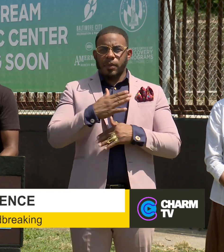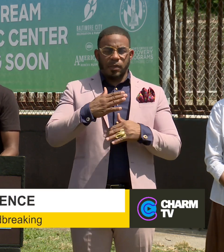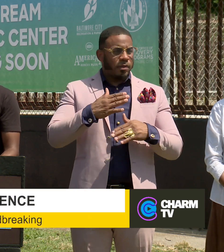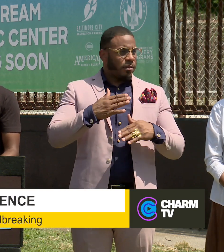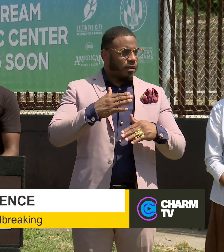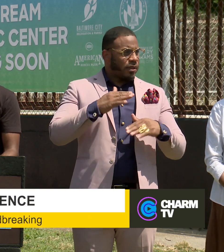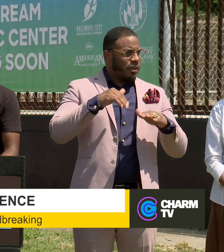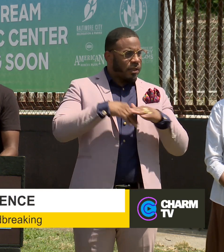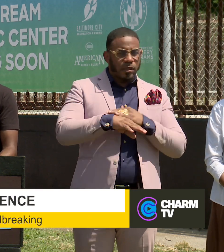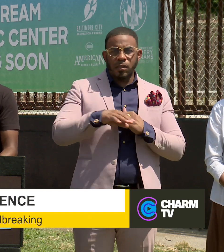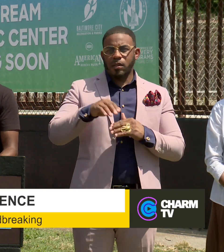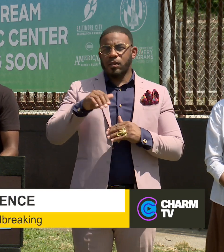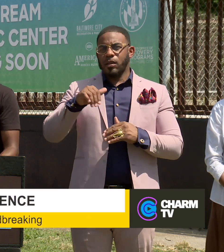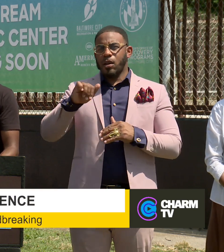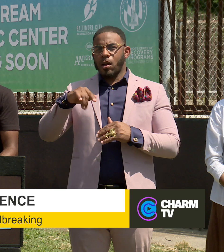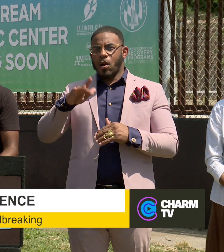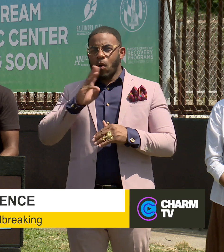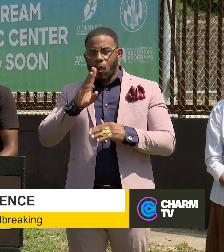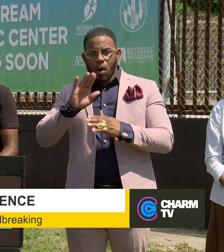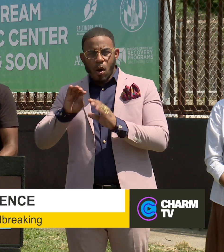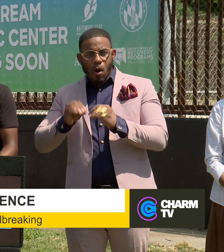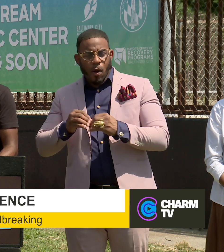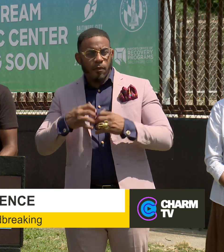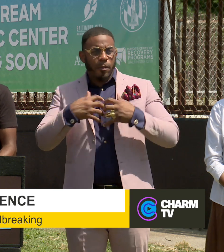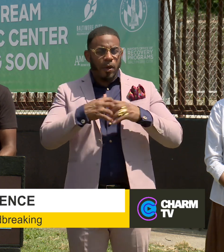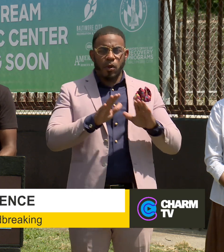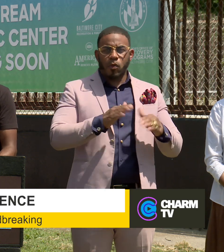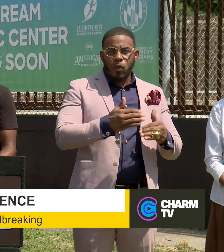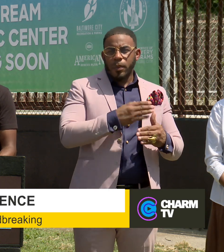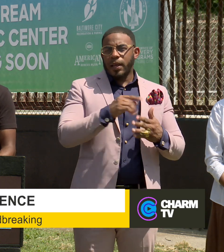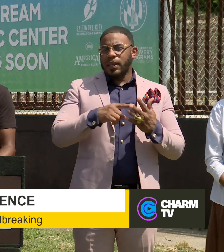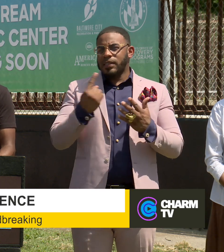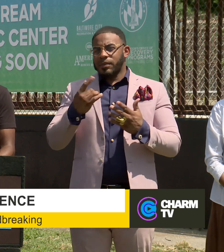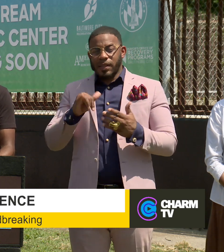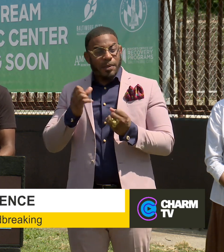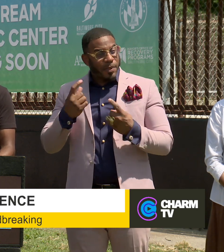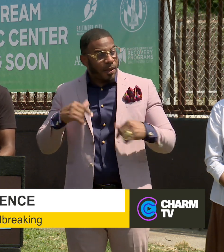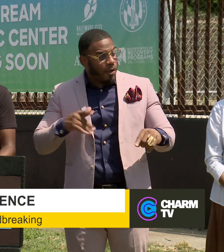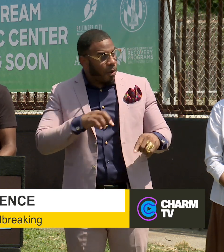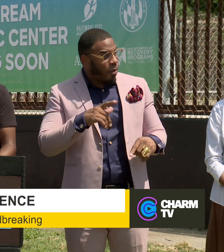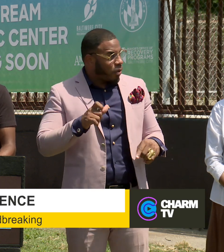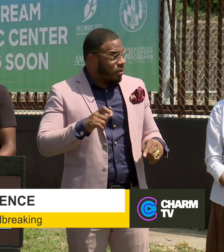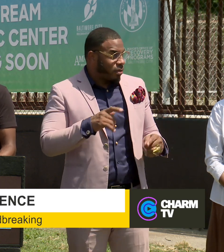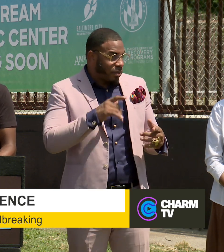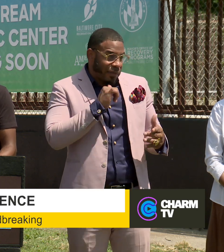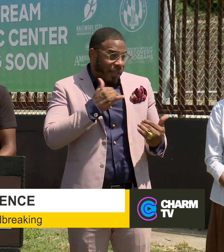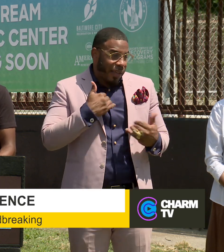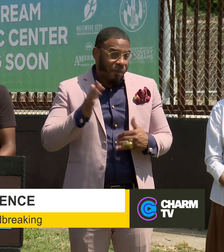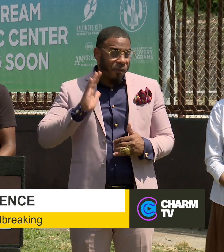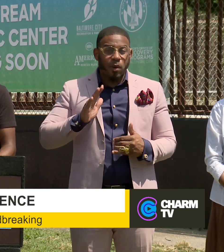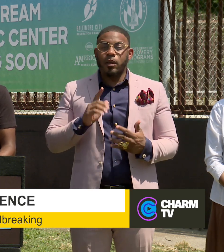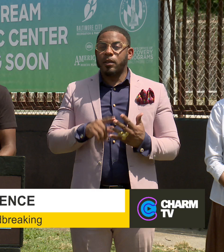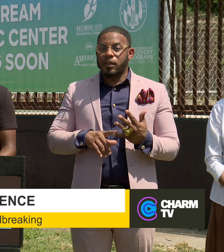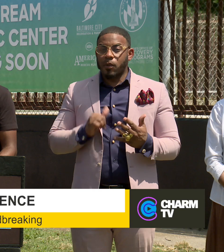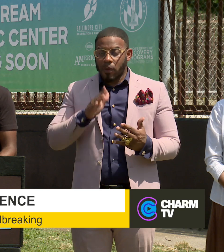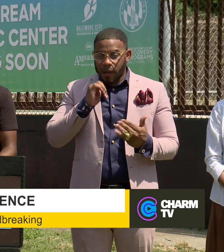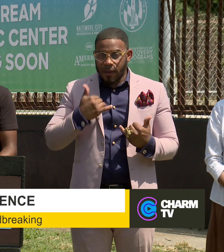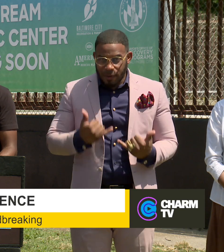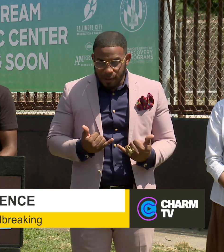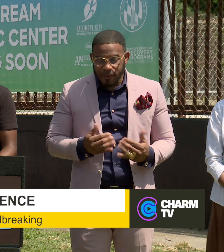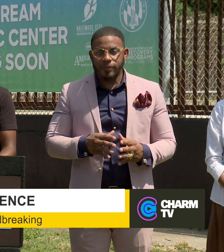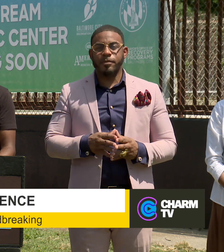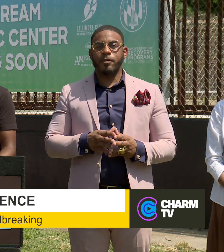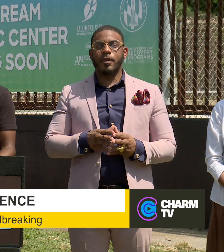pool house, aquatics office, mechanical room, and something that many of our pools unfortunately did not have, that we will have